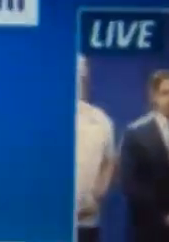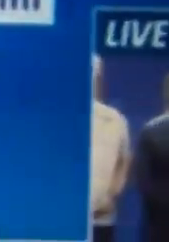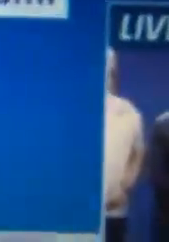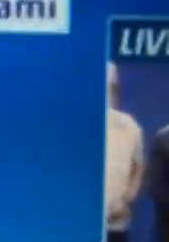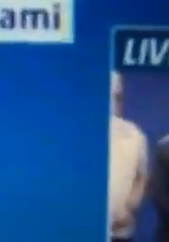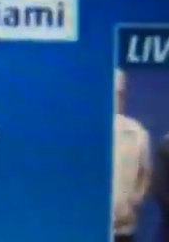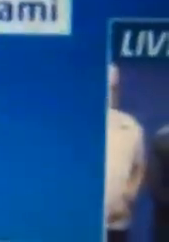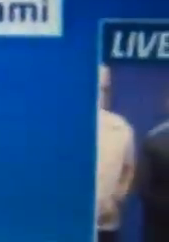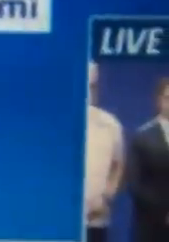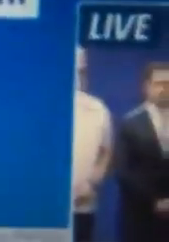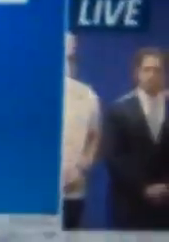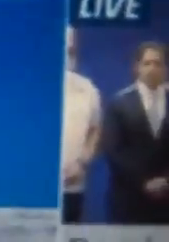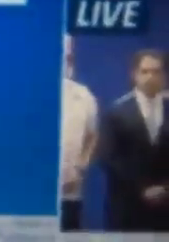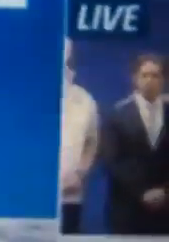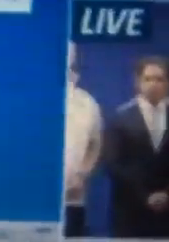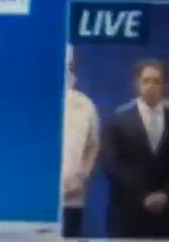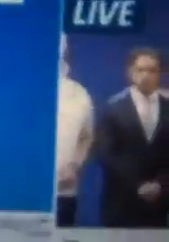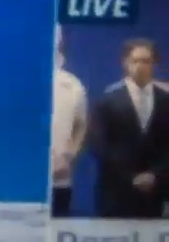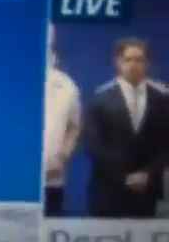to